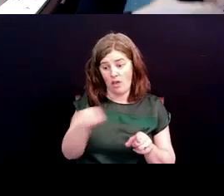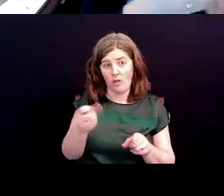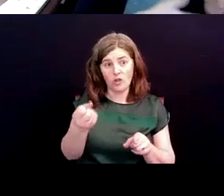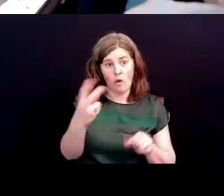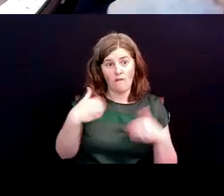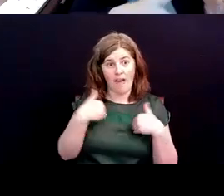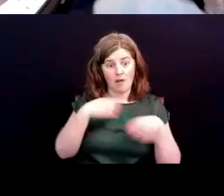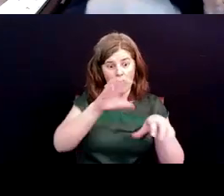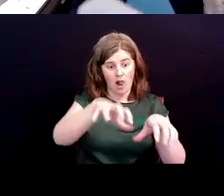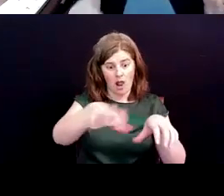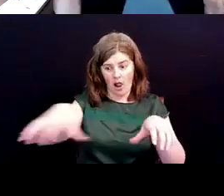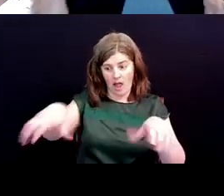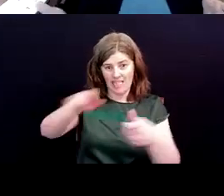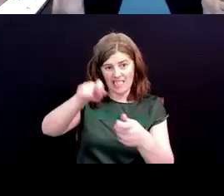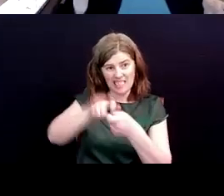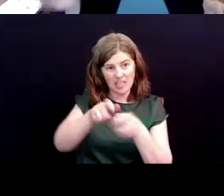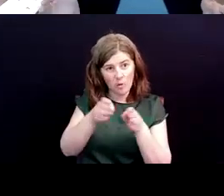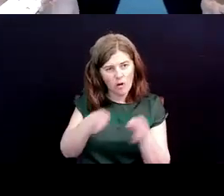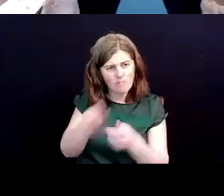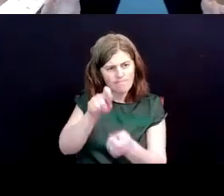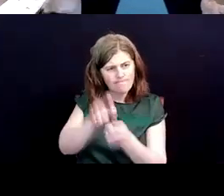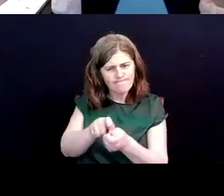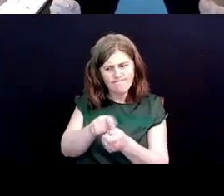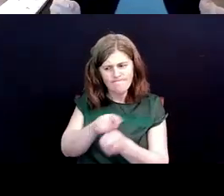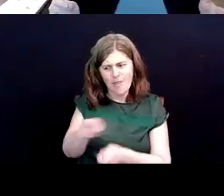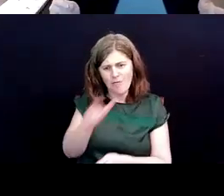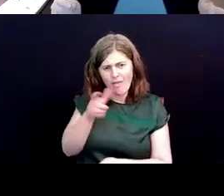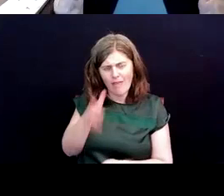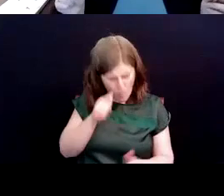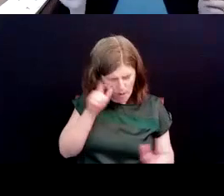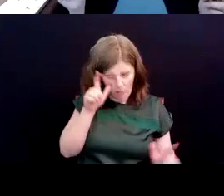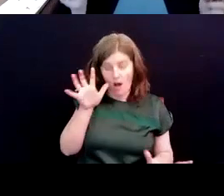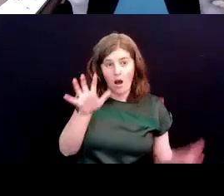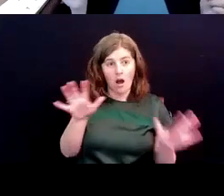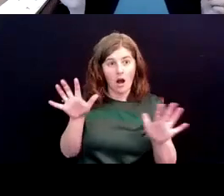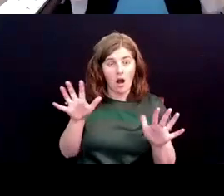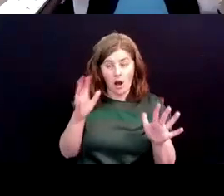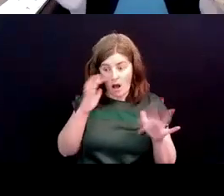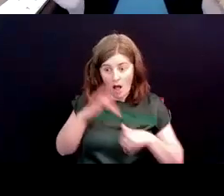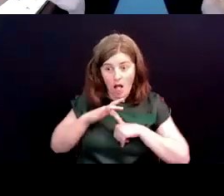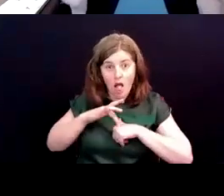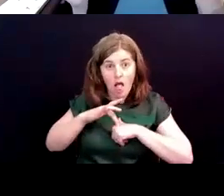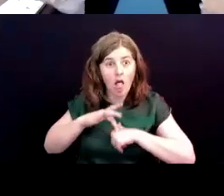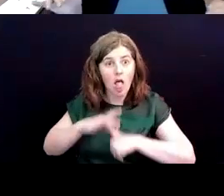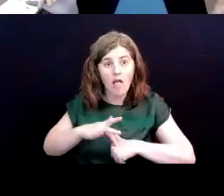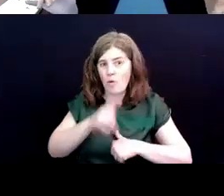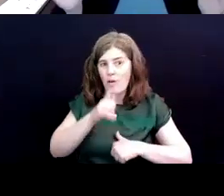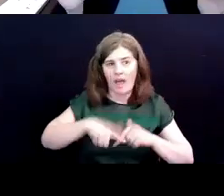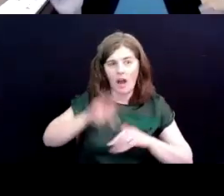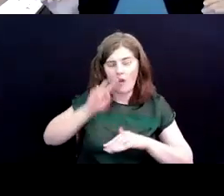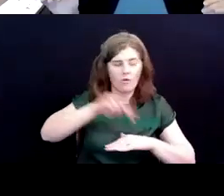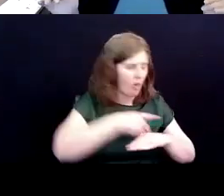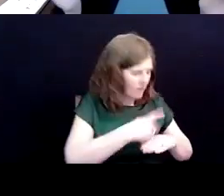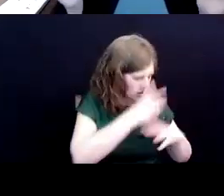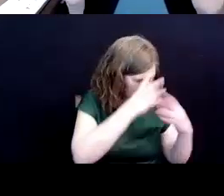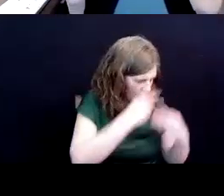in that order in that exact thing, and they're not, guess what? You now are no longer soothed and calm and